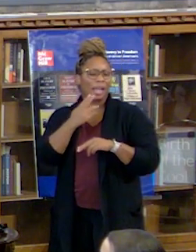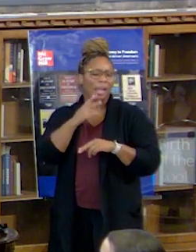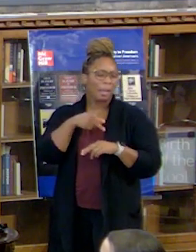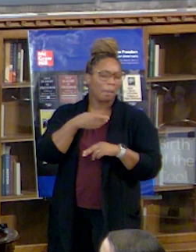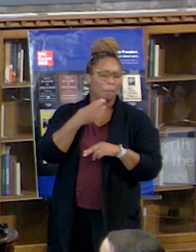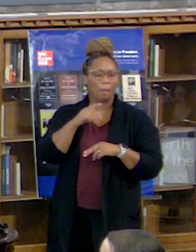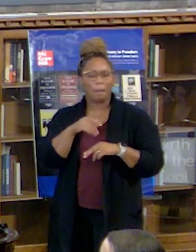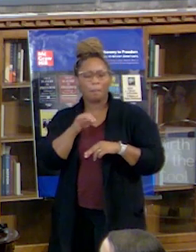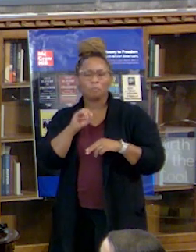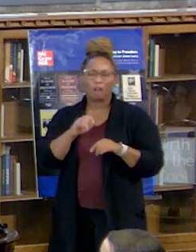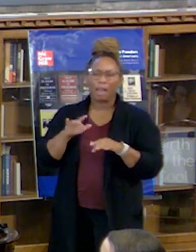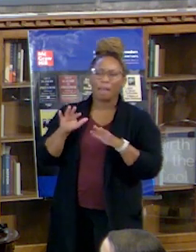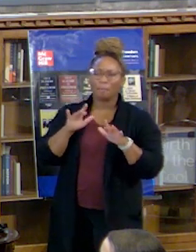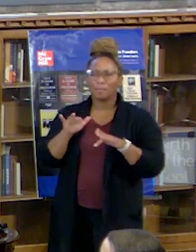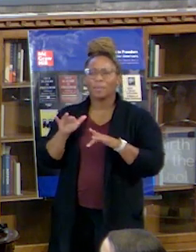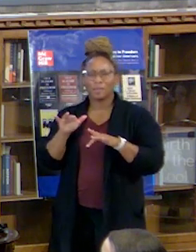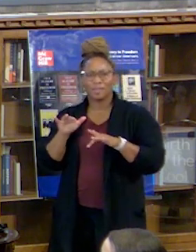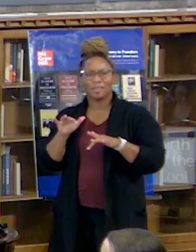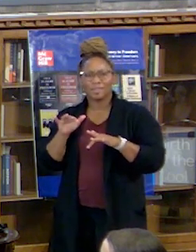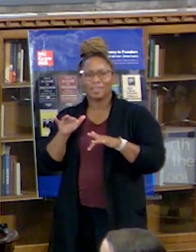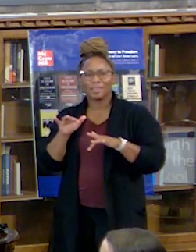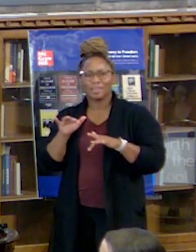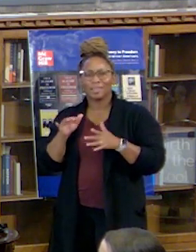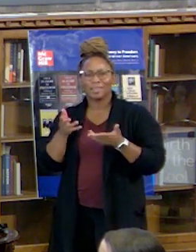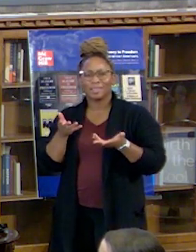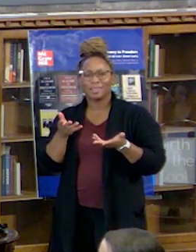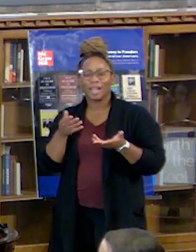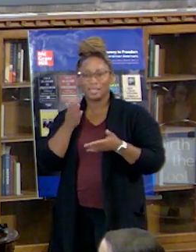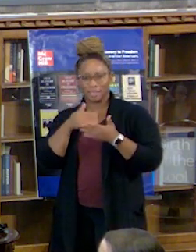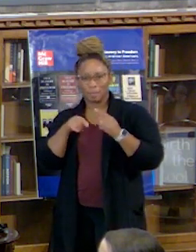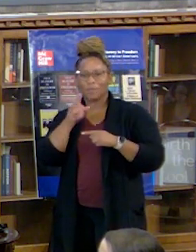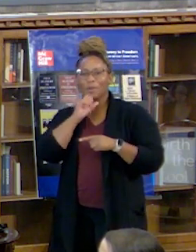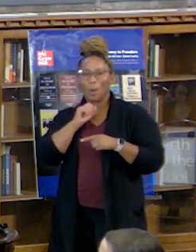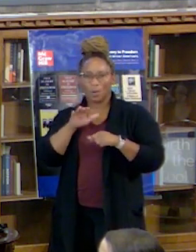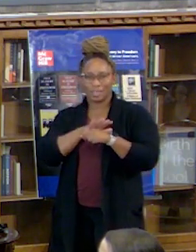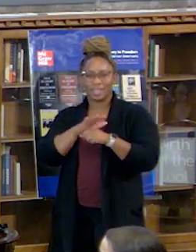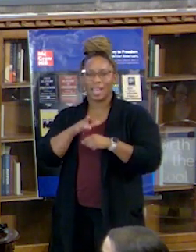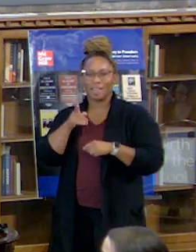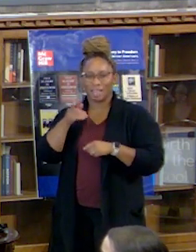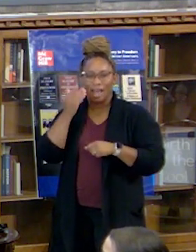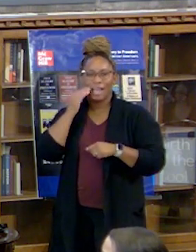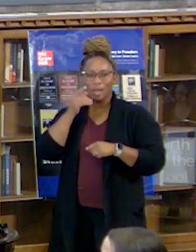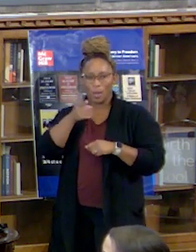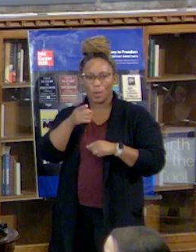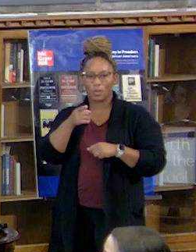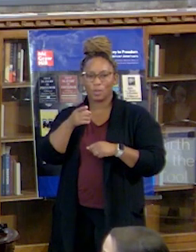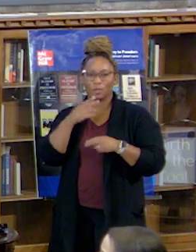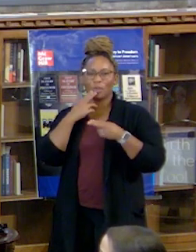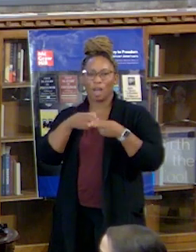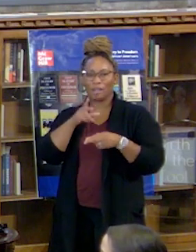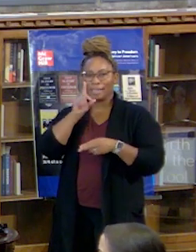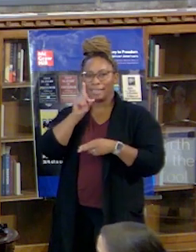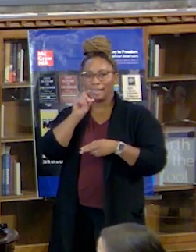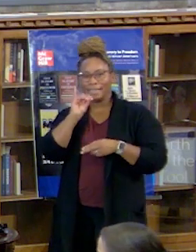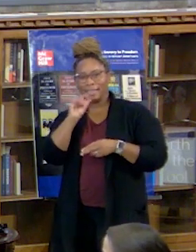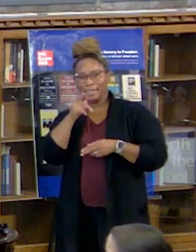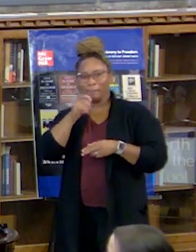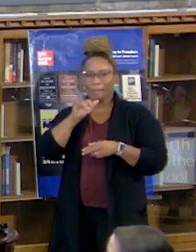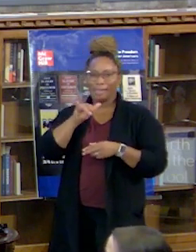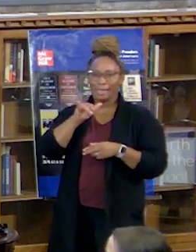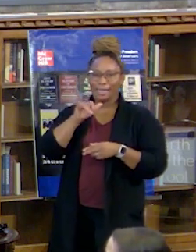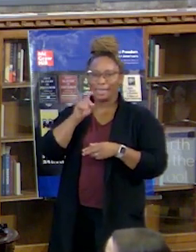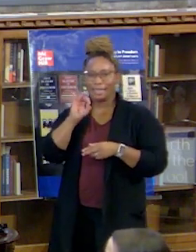rapping that BPP BB stuff right and some of you are old enough that I know you've called it bity bib